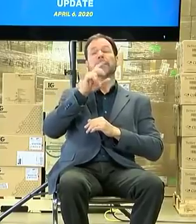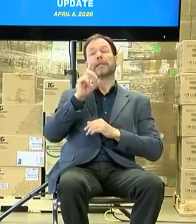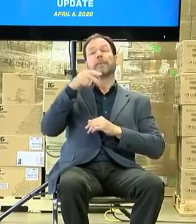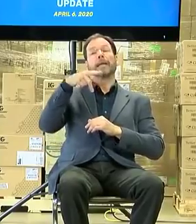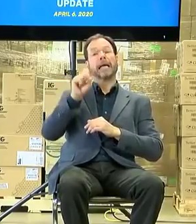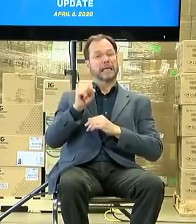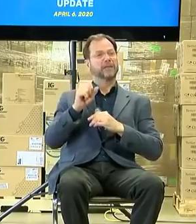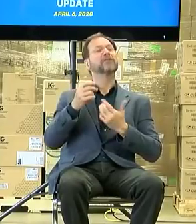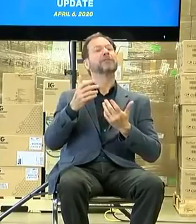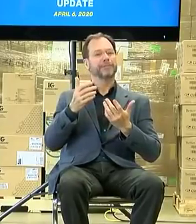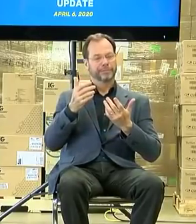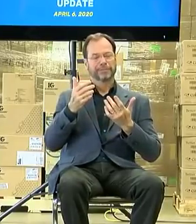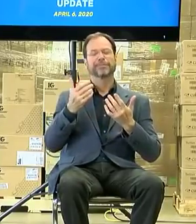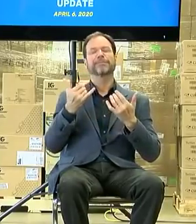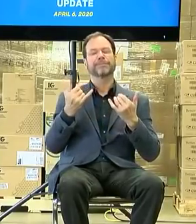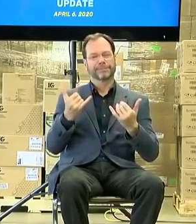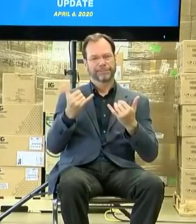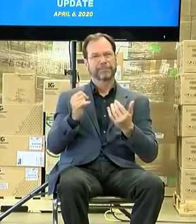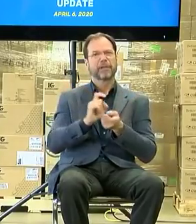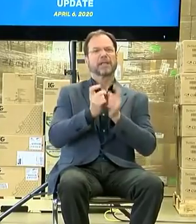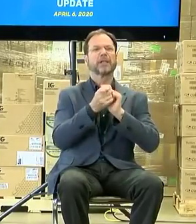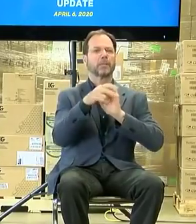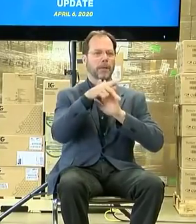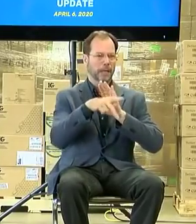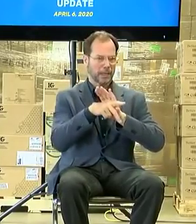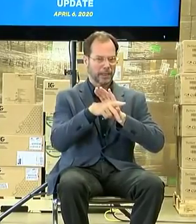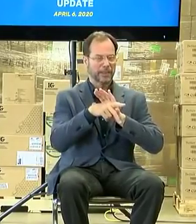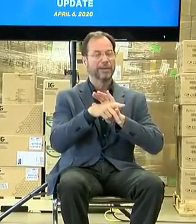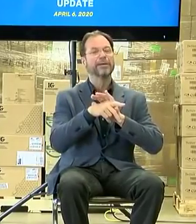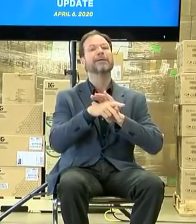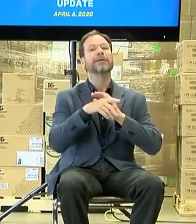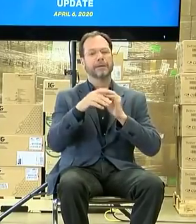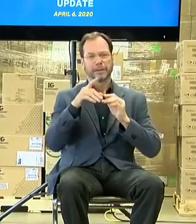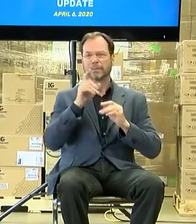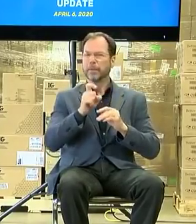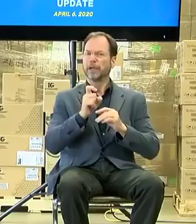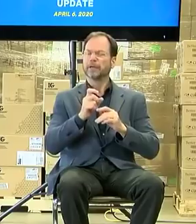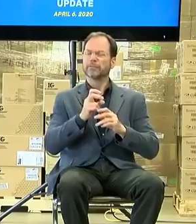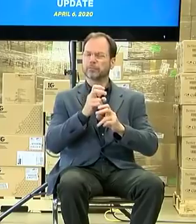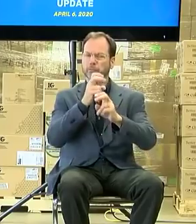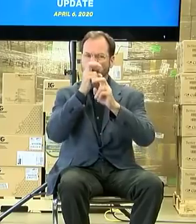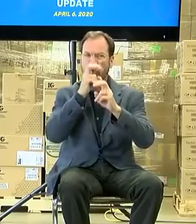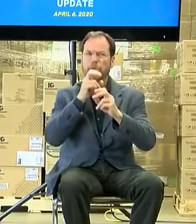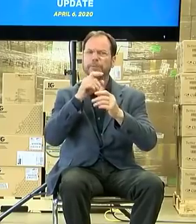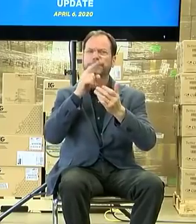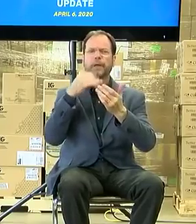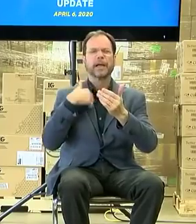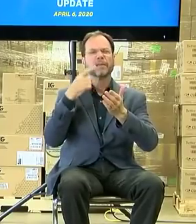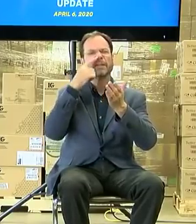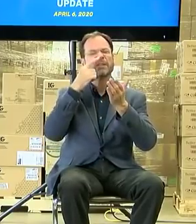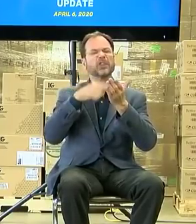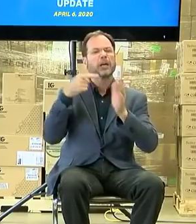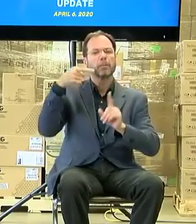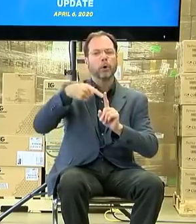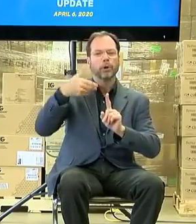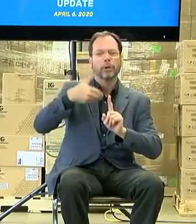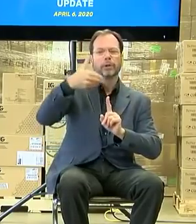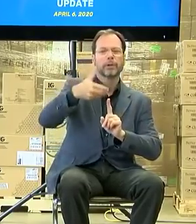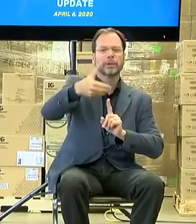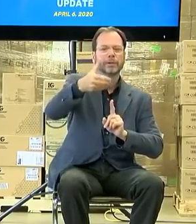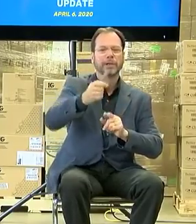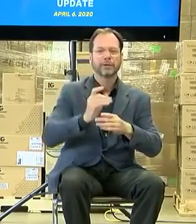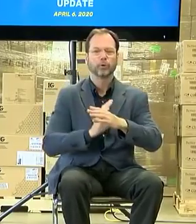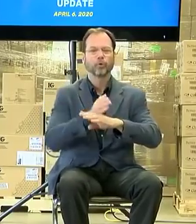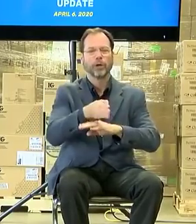Public Safety has now altered that policy to increase enforcement by establishing checkpoints at all border crossings